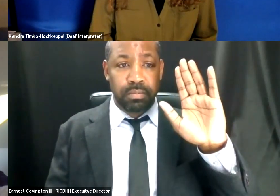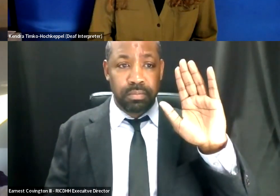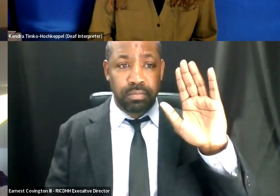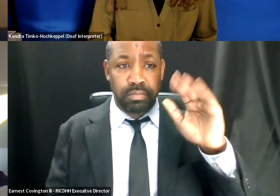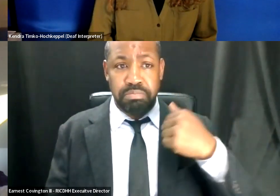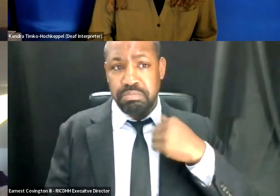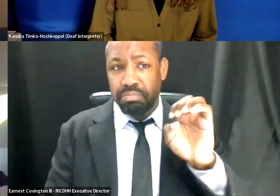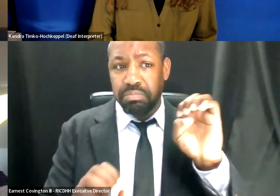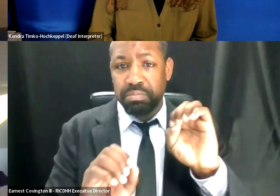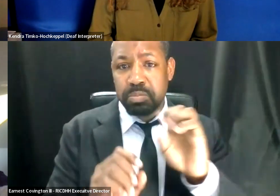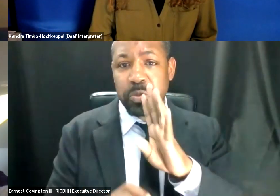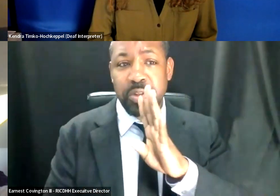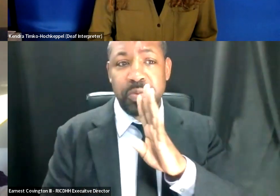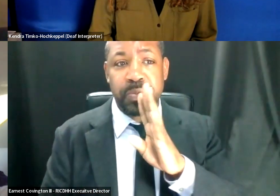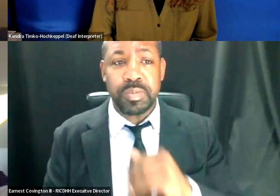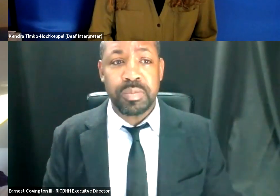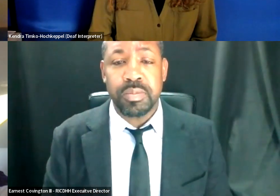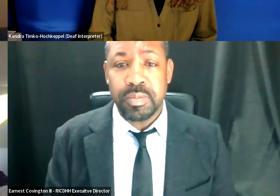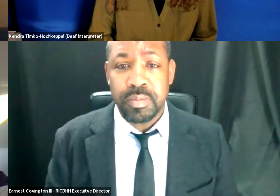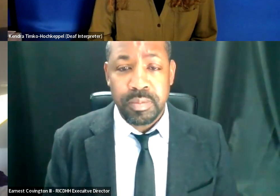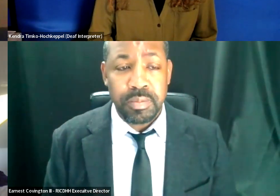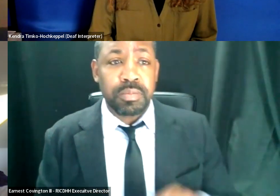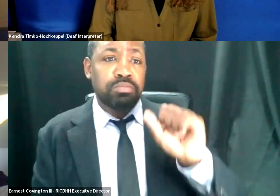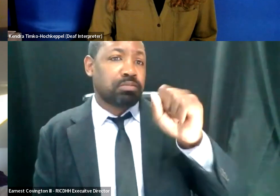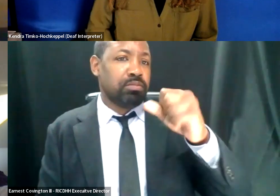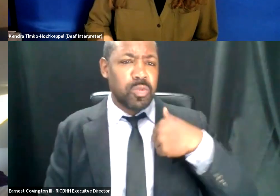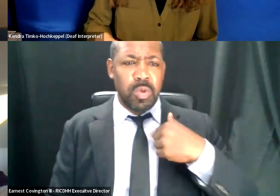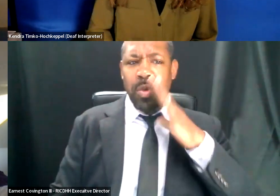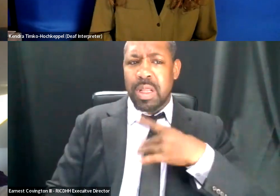other people. And this is Ernest saying,